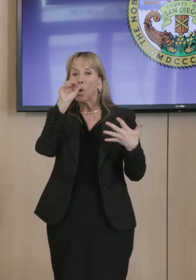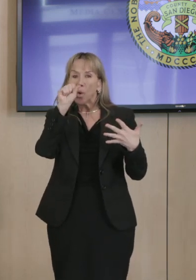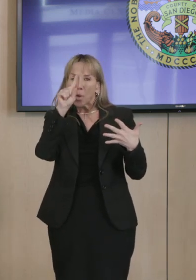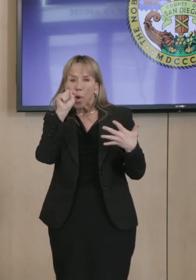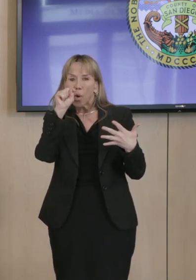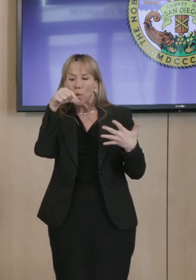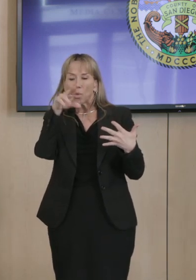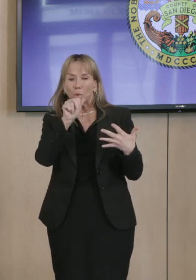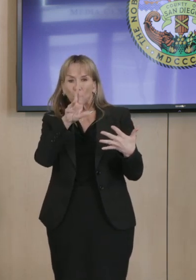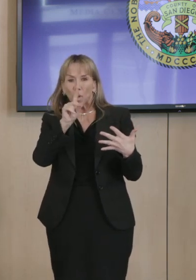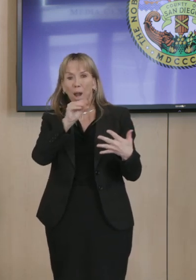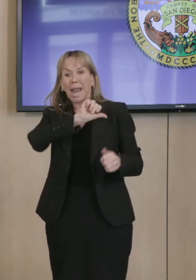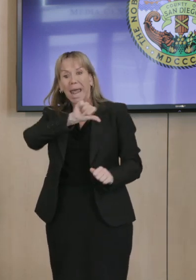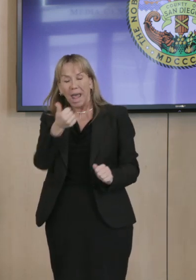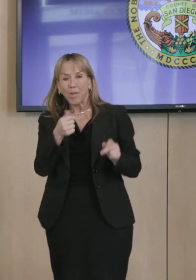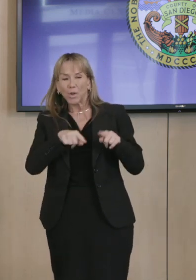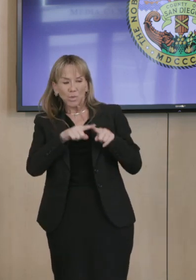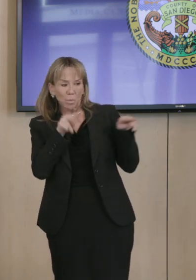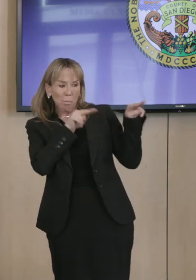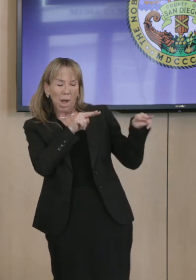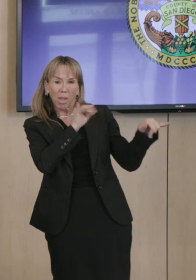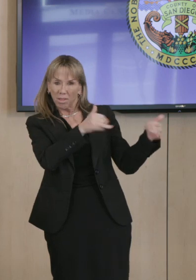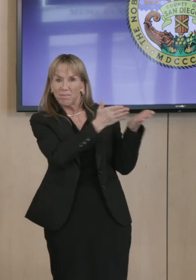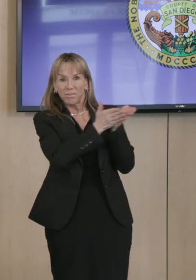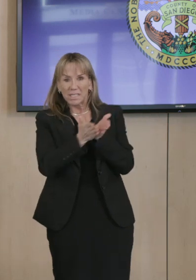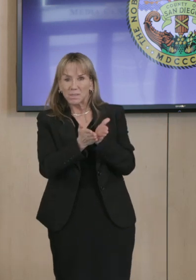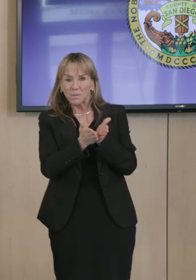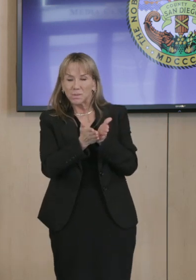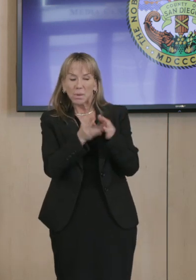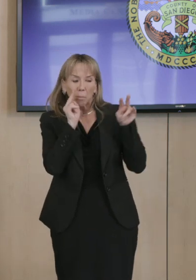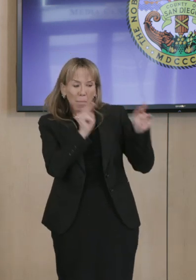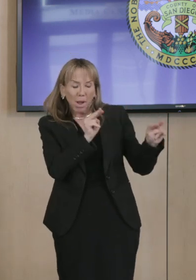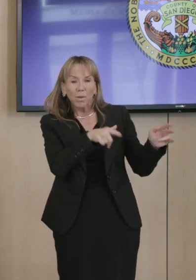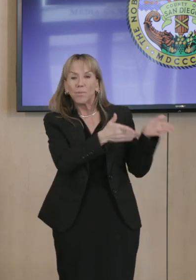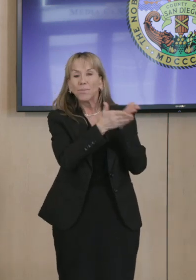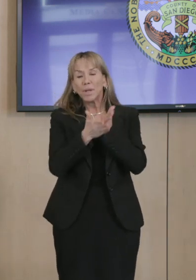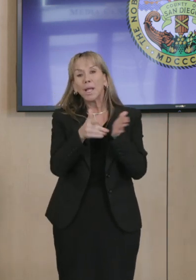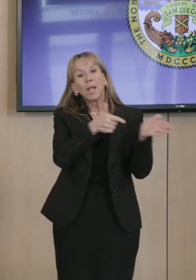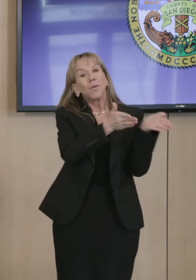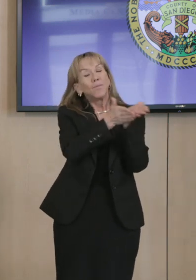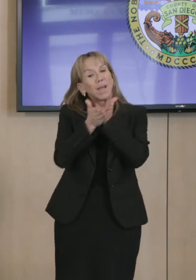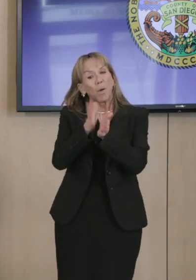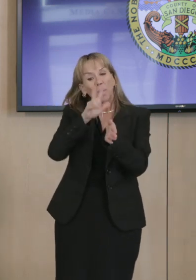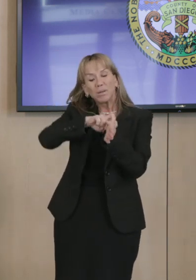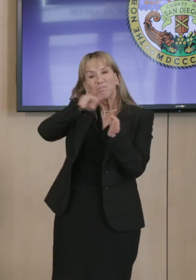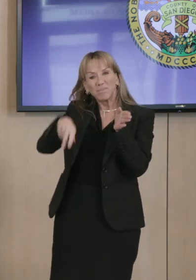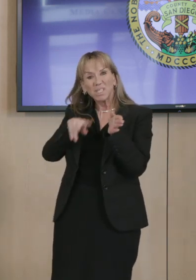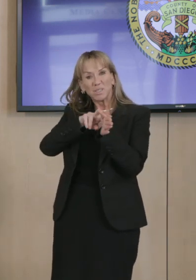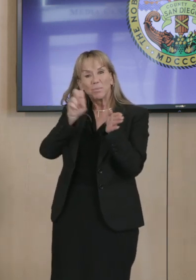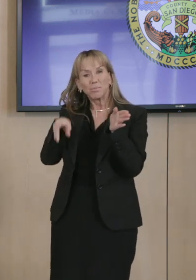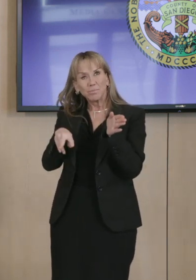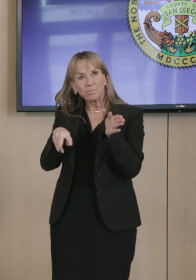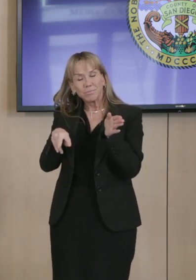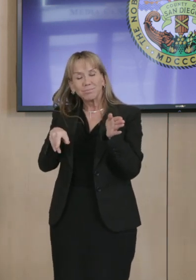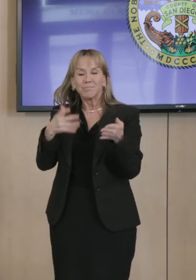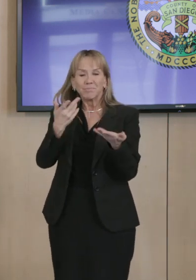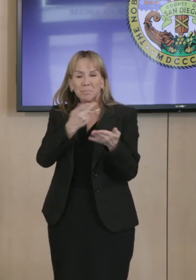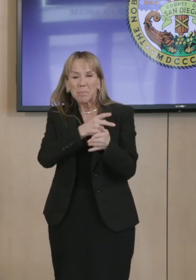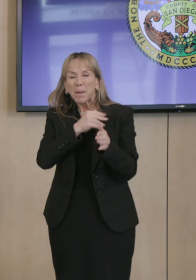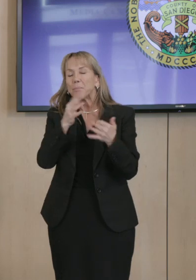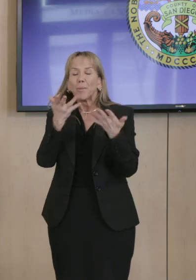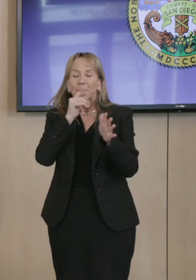entities to monitor those vessels as they come in. The vessels that will be disembarking passengers